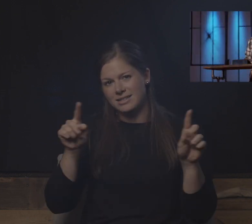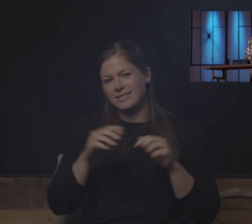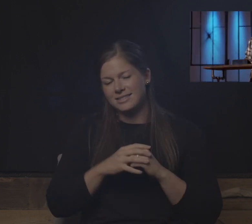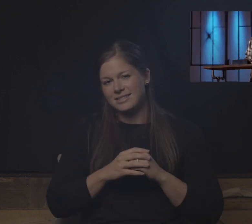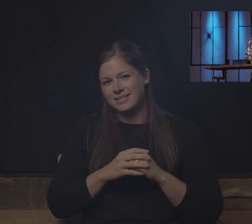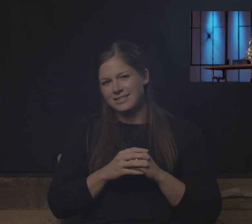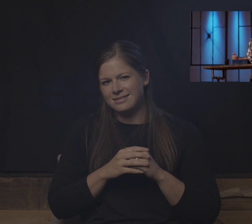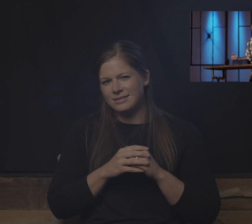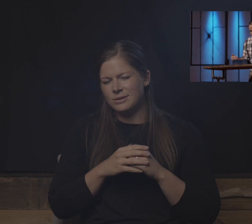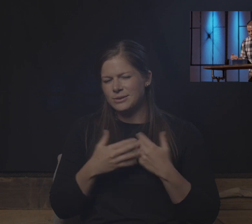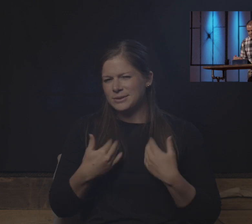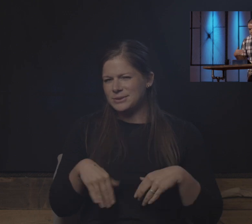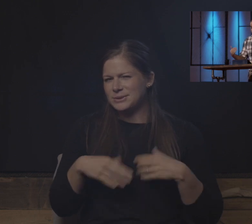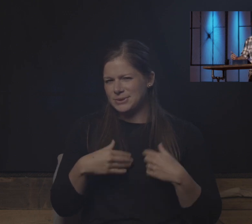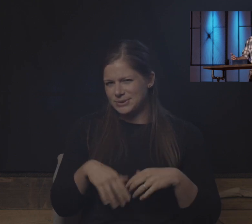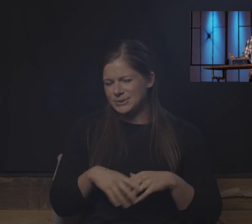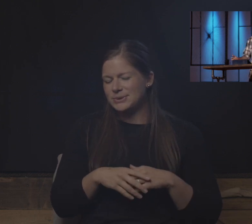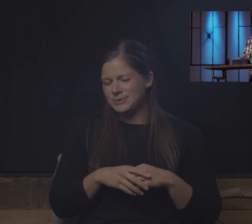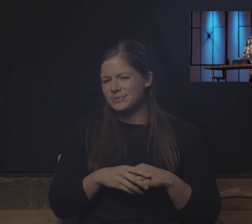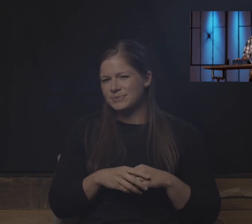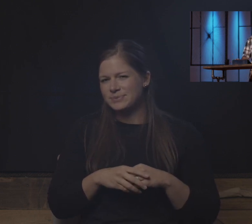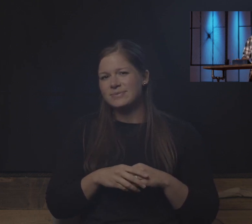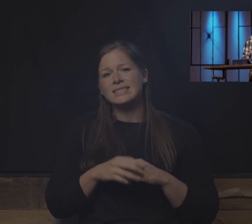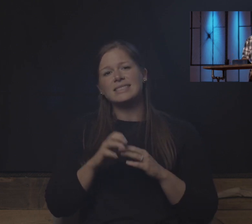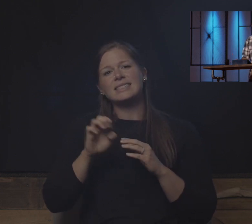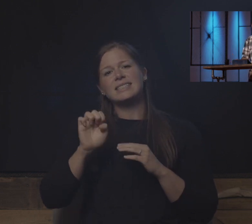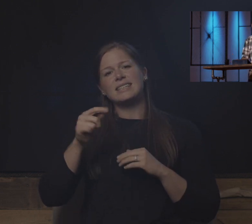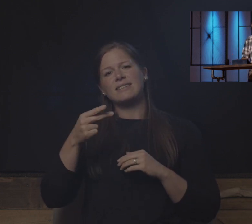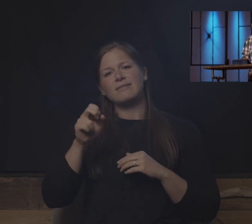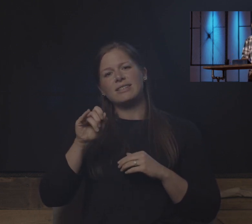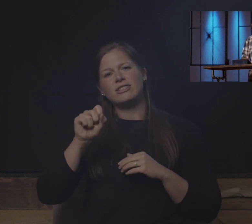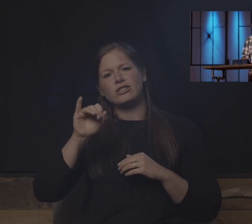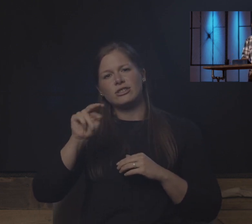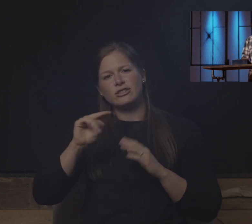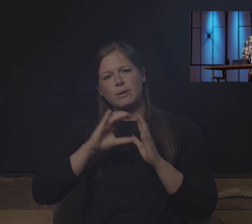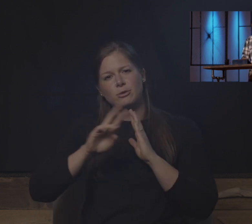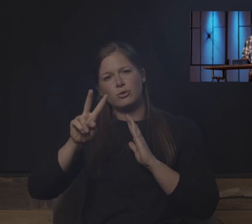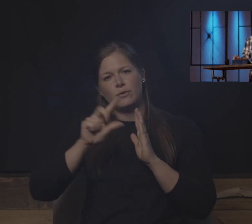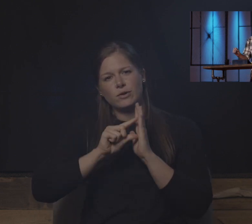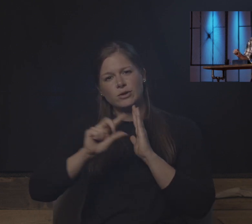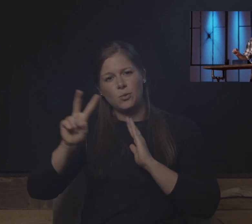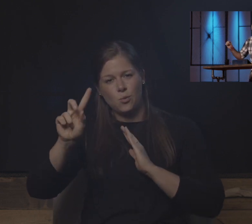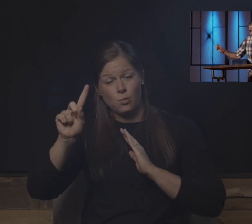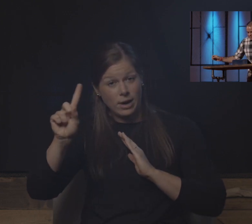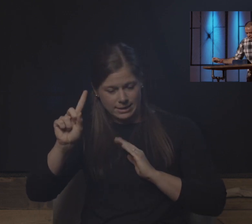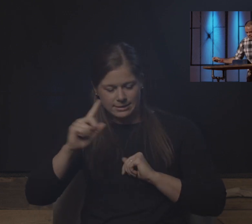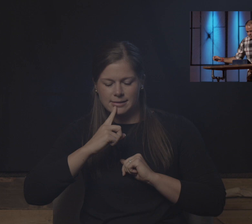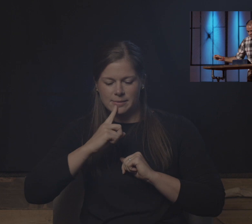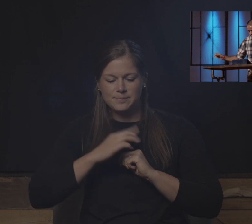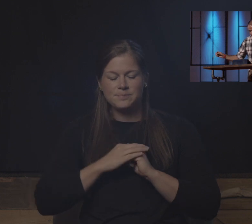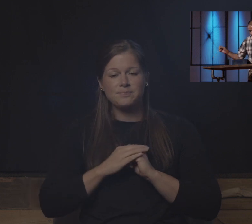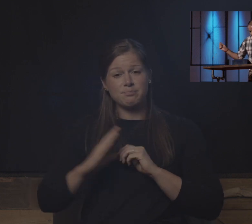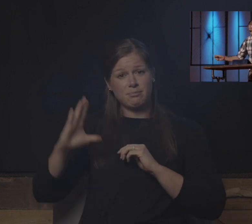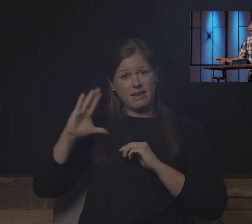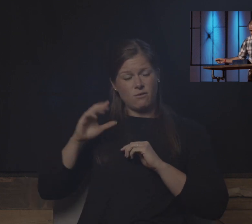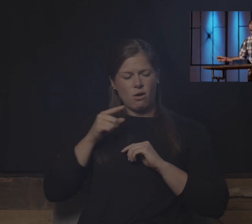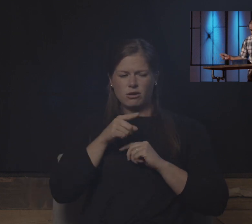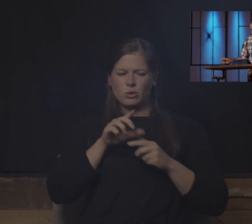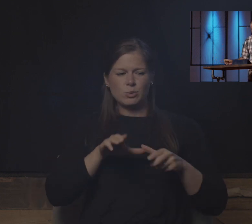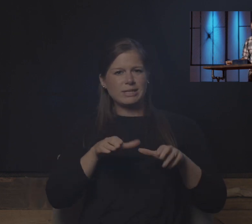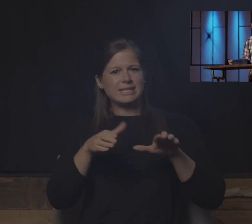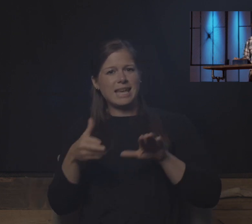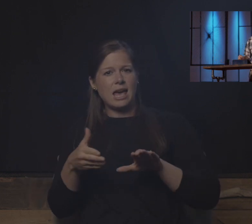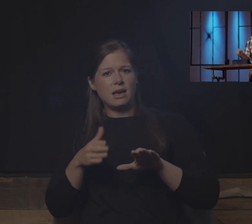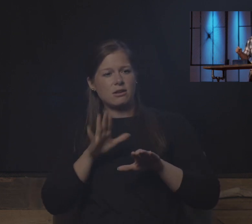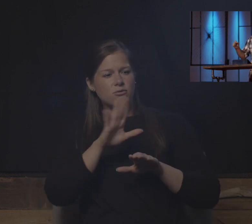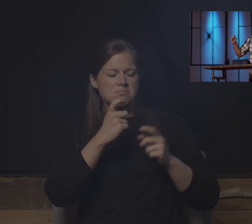Bible. Listen to another one. Ephesians chapter 2, verse 1. You were dead in the trespasses